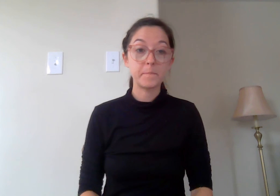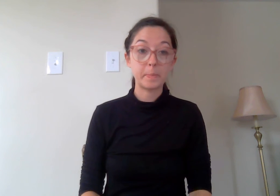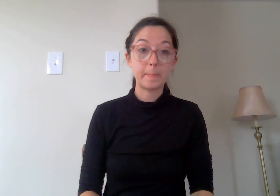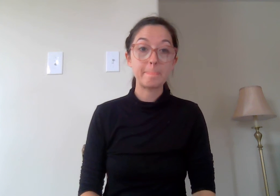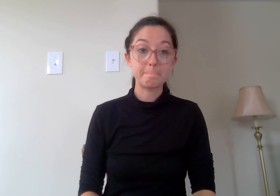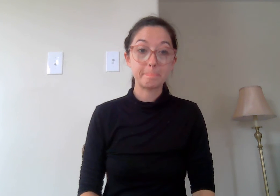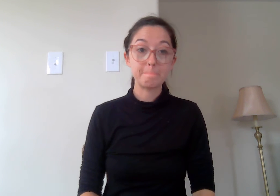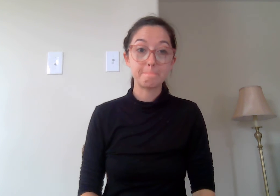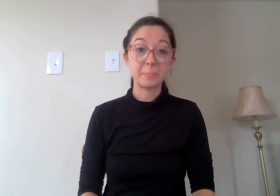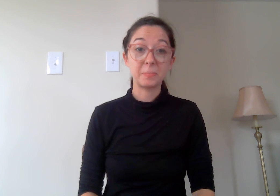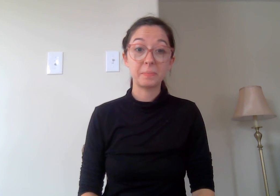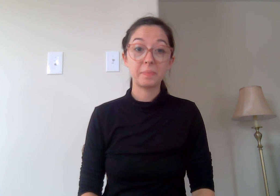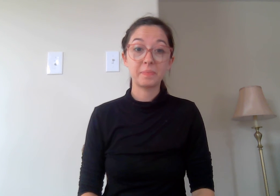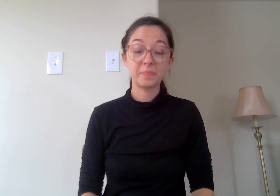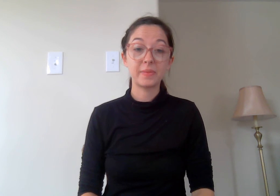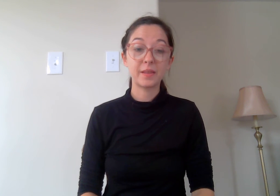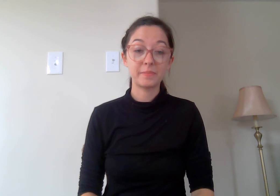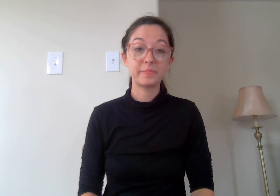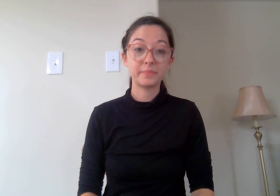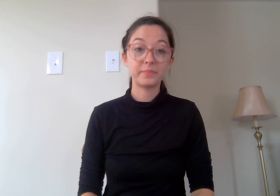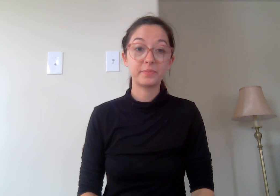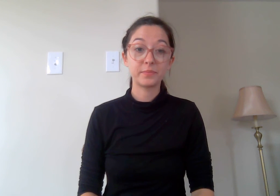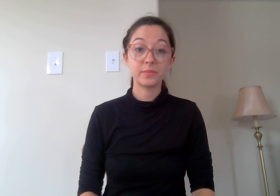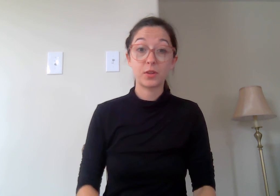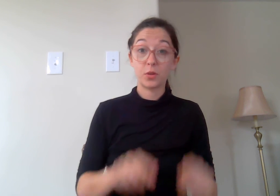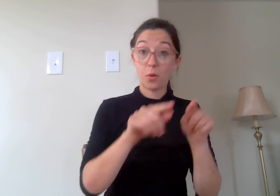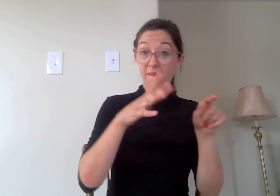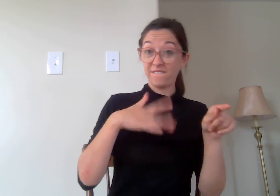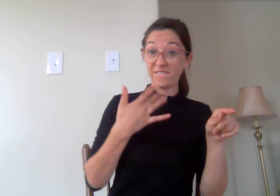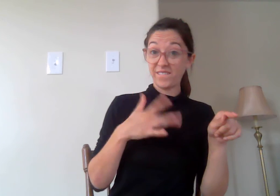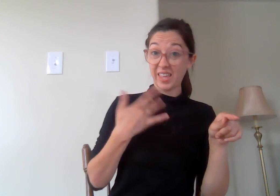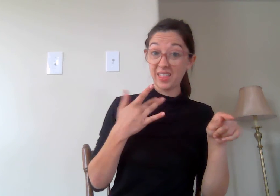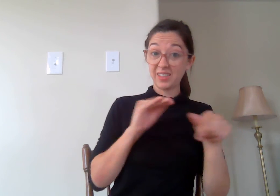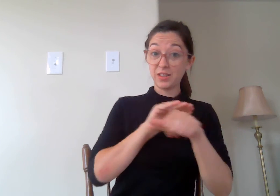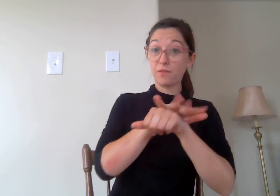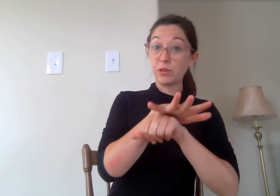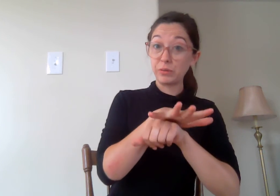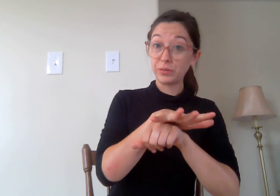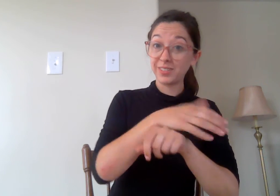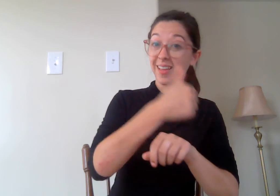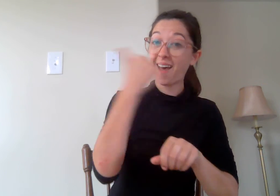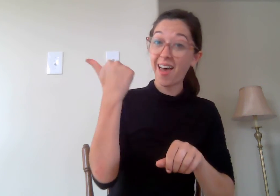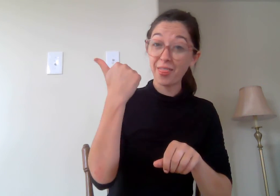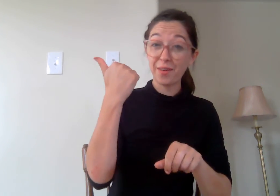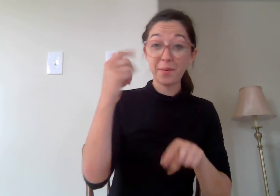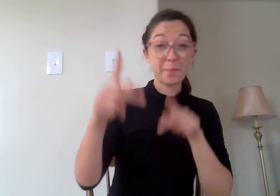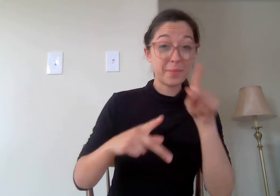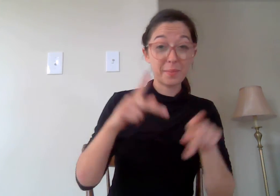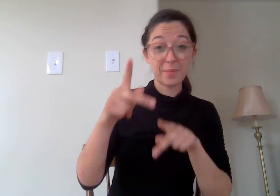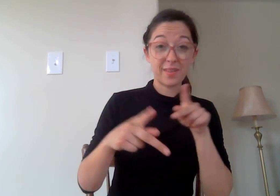interact with others. So, that kind of affects things, because remember, social support is a big buffer for